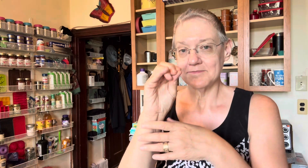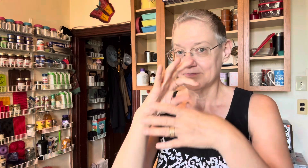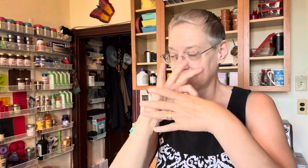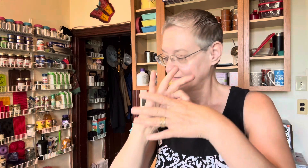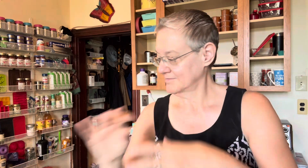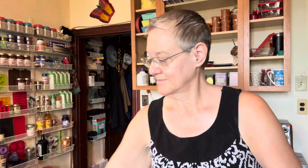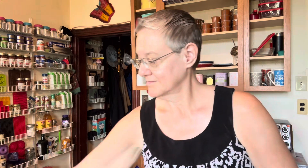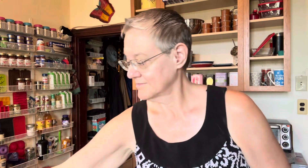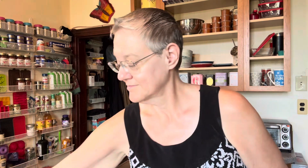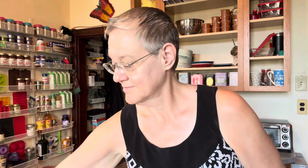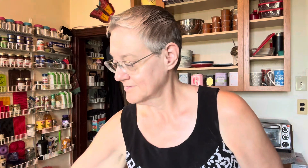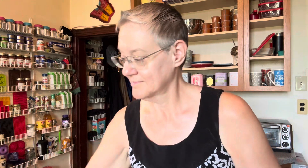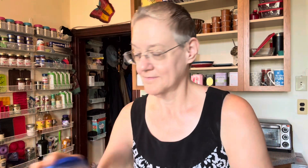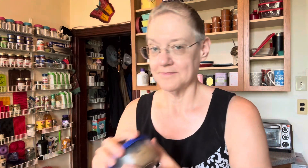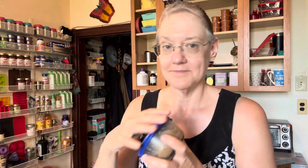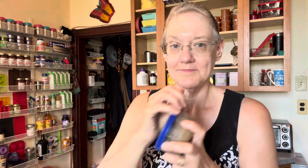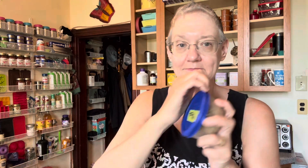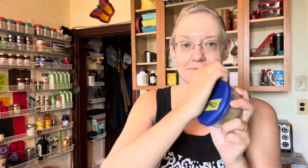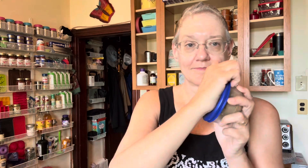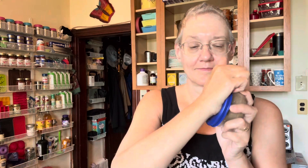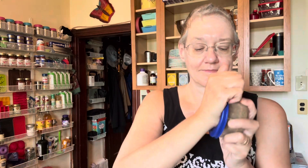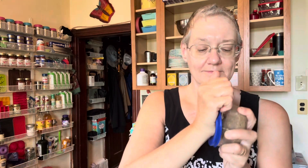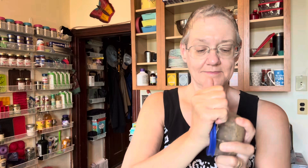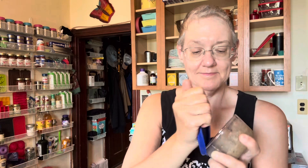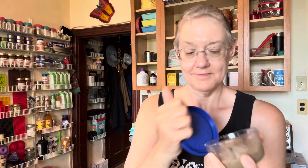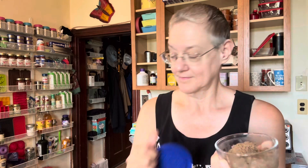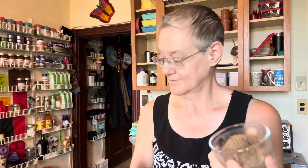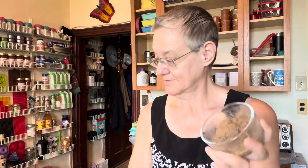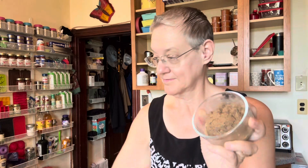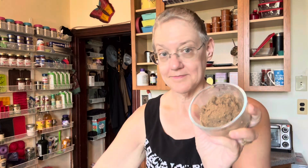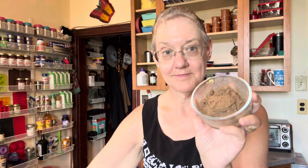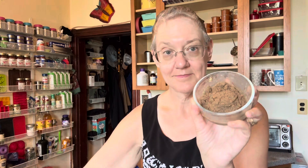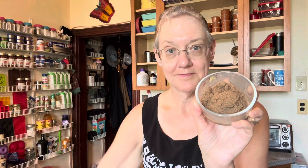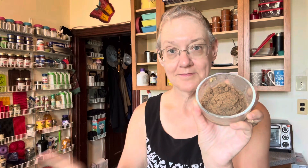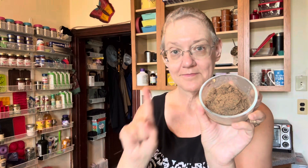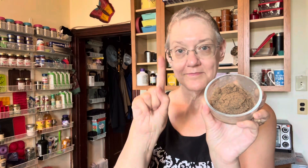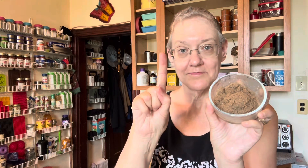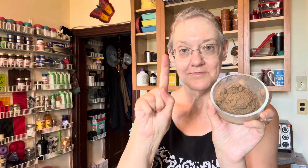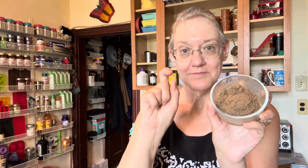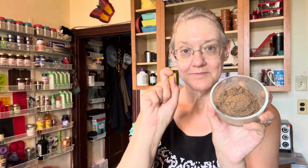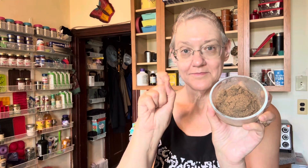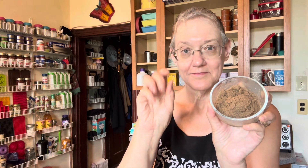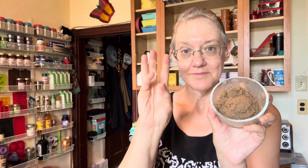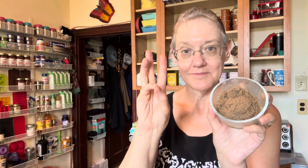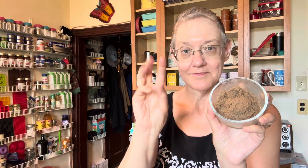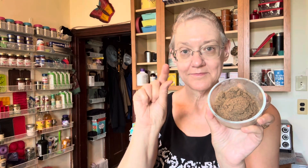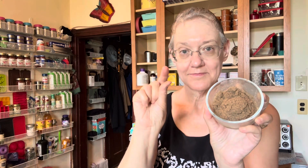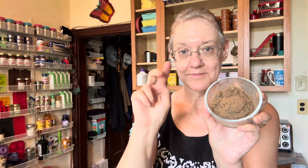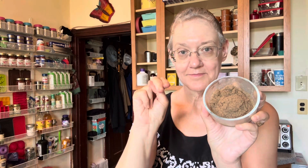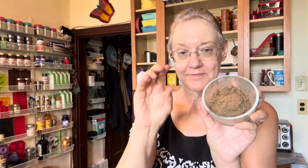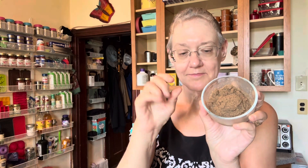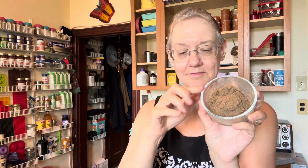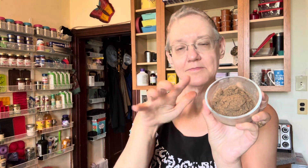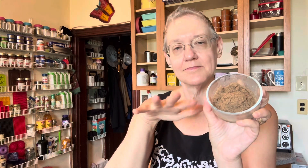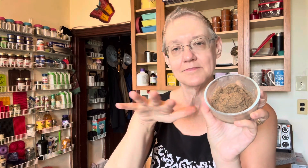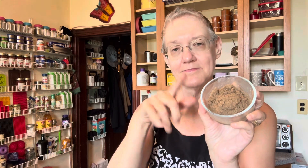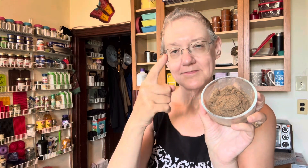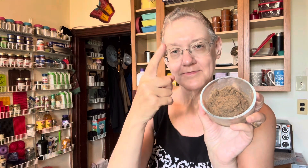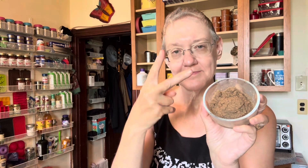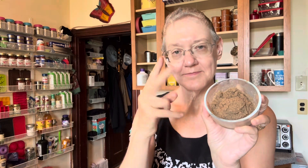of keto taco meat, right here. About half a cup, 1.6 grams of